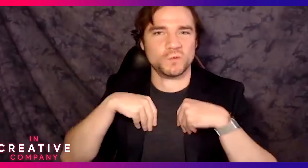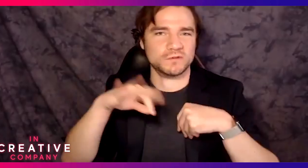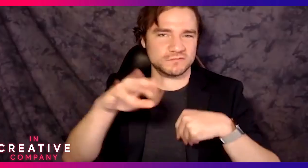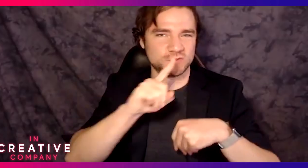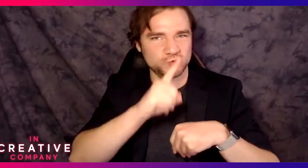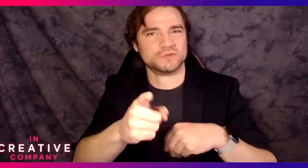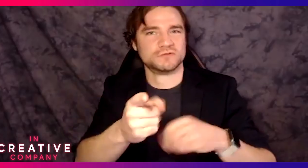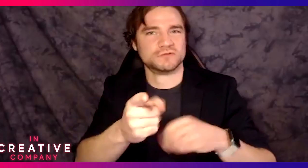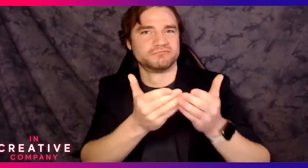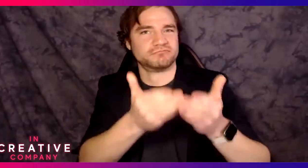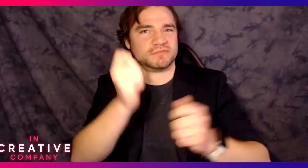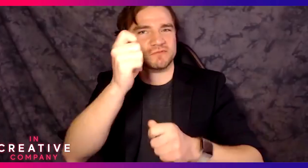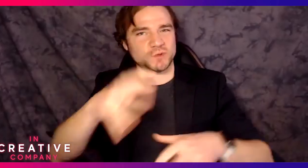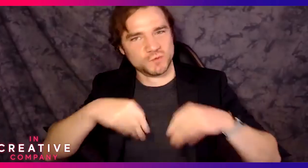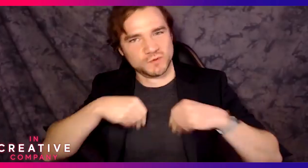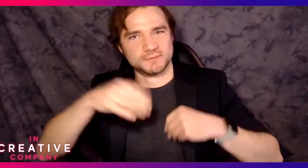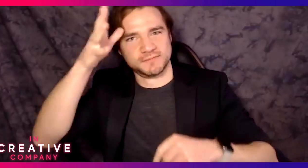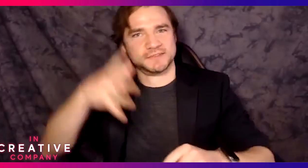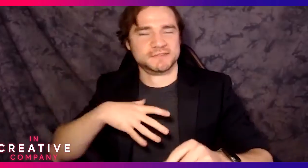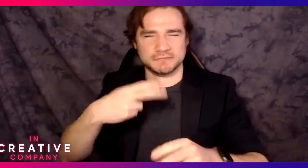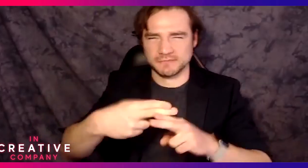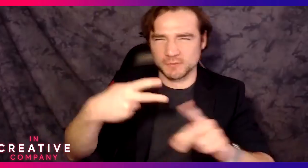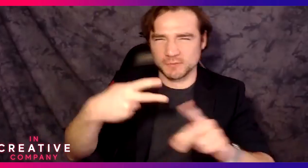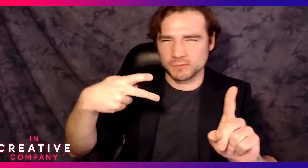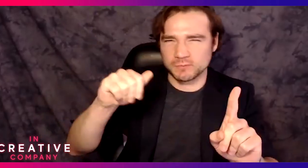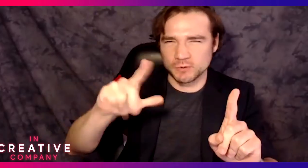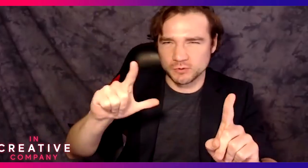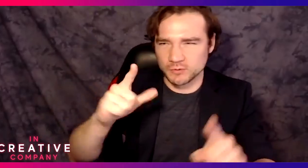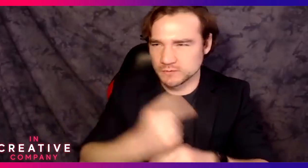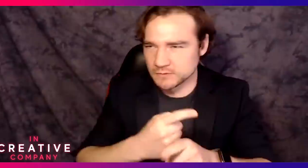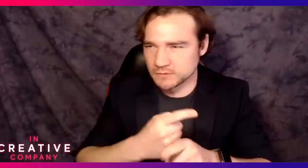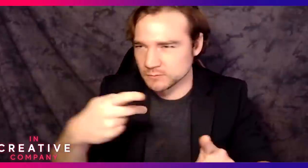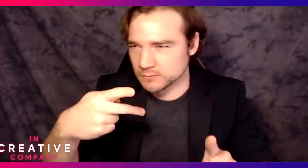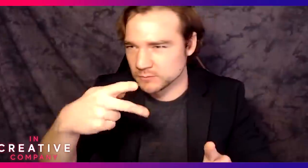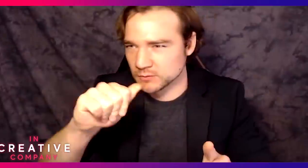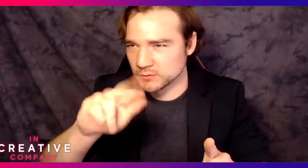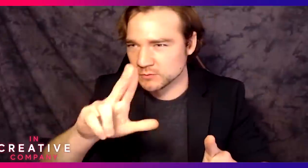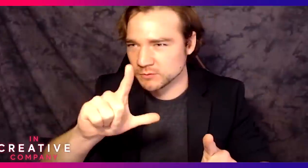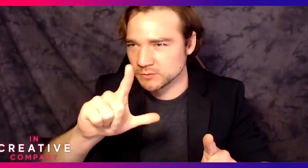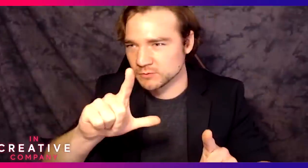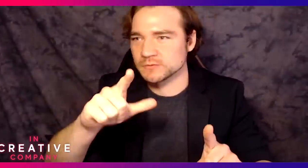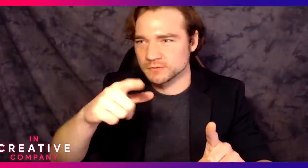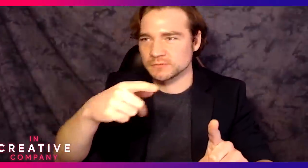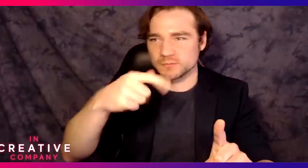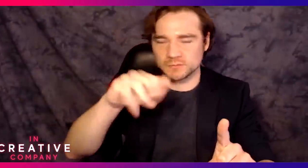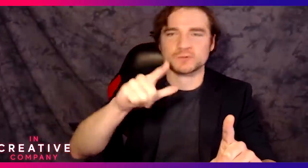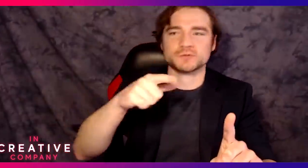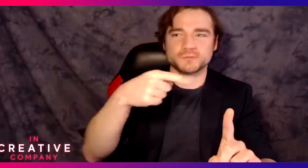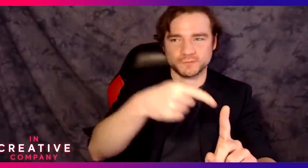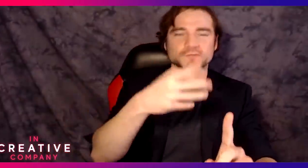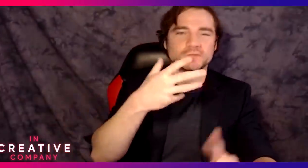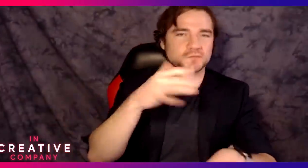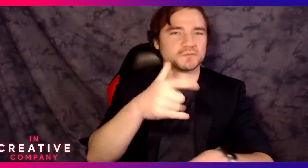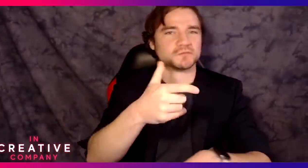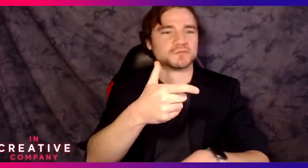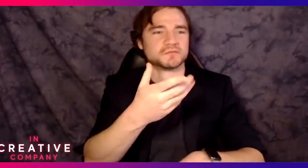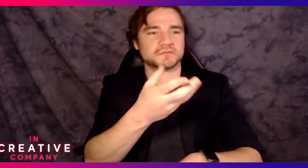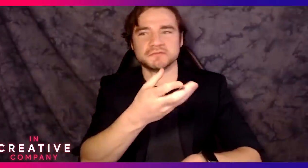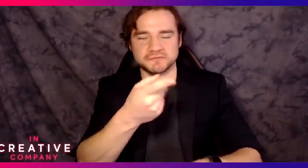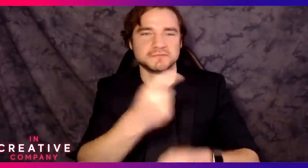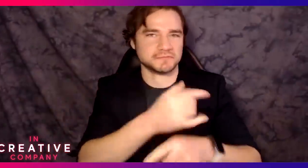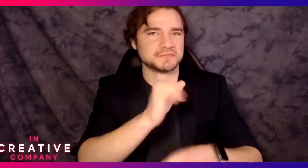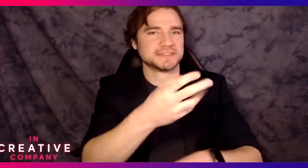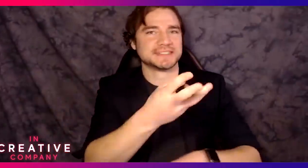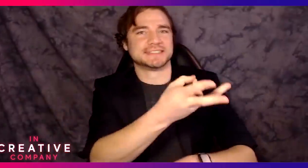five. And there was like one who was like the owner of the boat, the actual owner. I think his name was Paul. Am I right on that? Was it Paul? Yeah. Yes, it